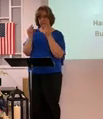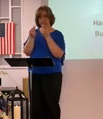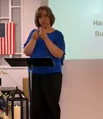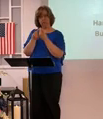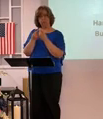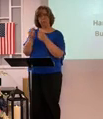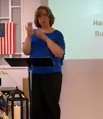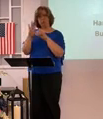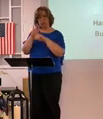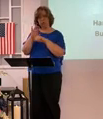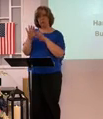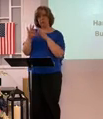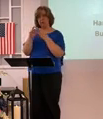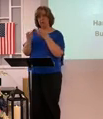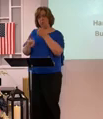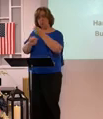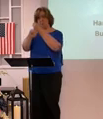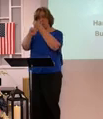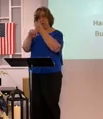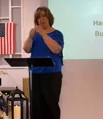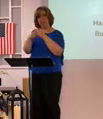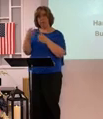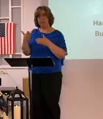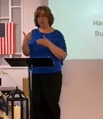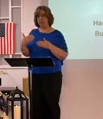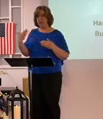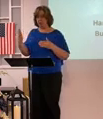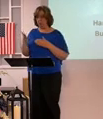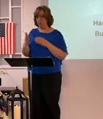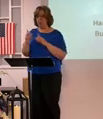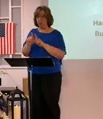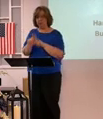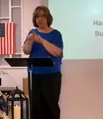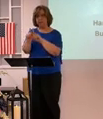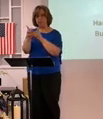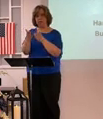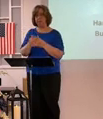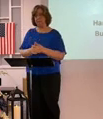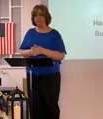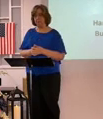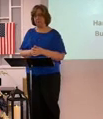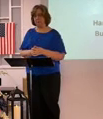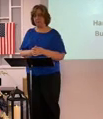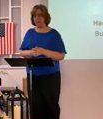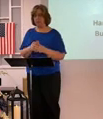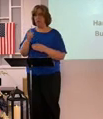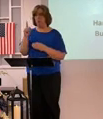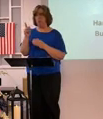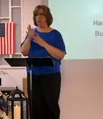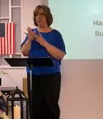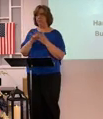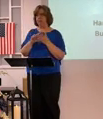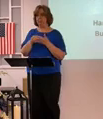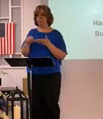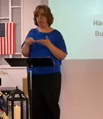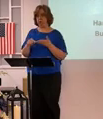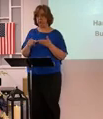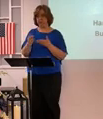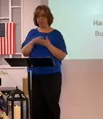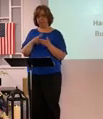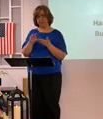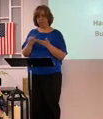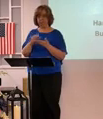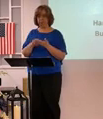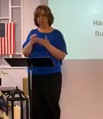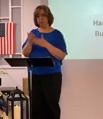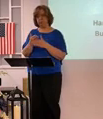family, and we support each other, and we walk with each other. And there is one verse I kept going back and forth